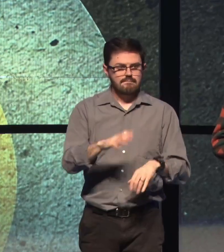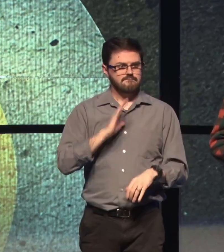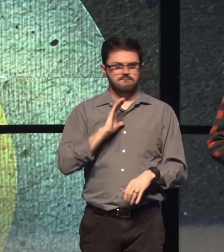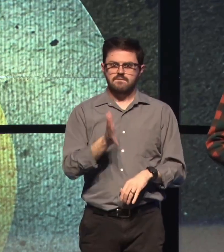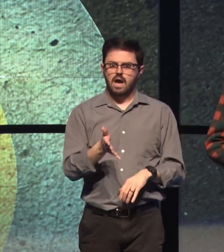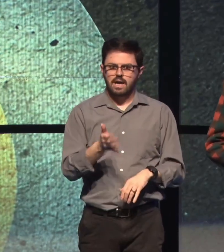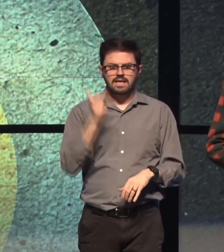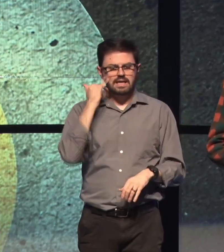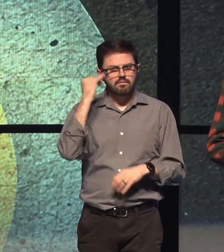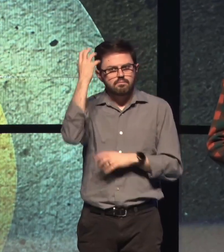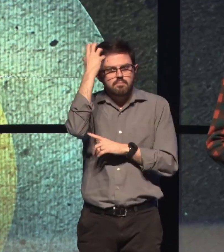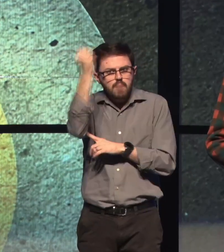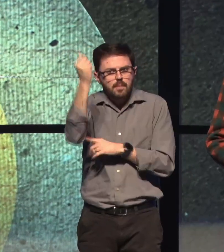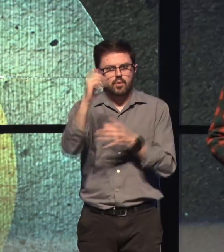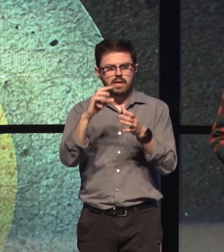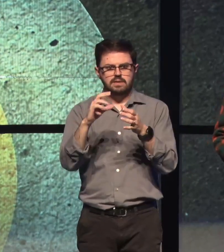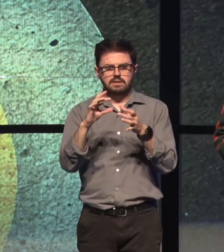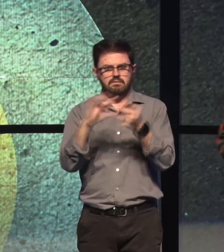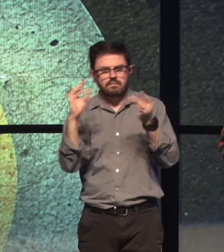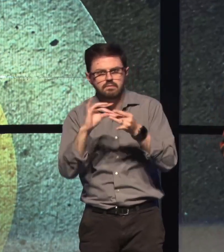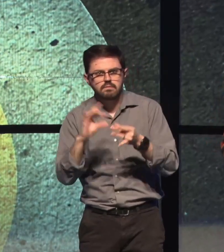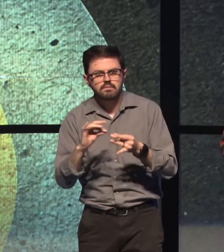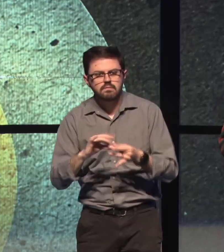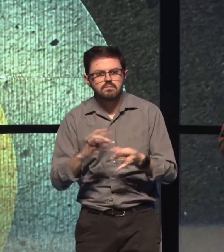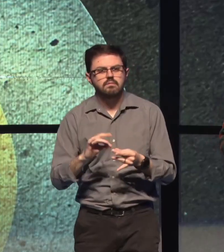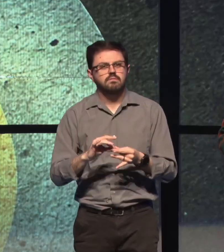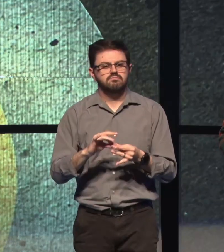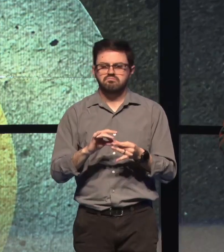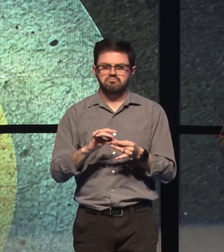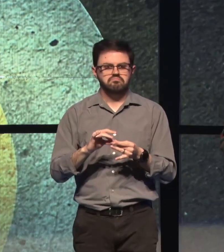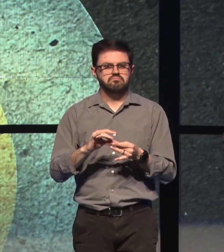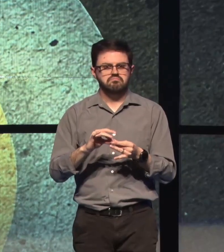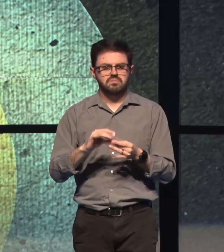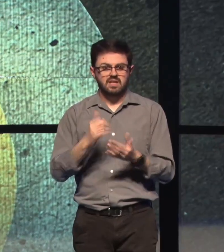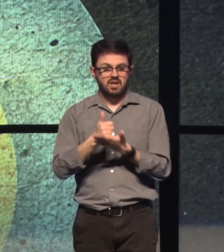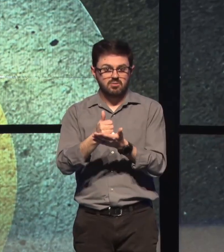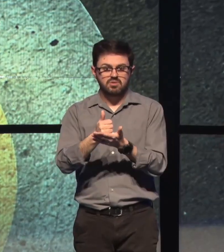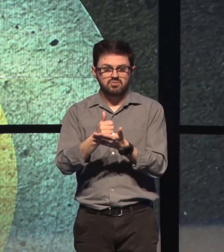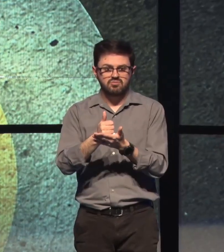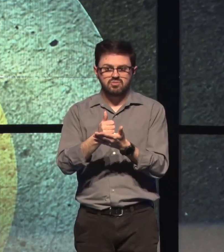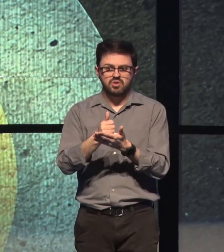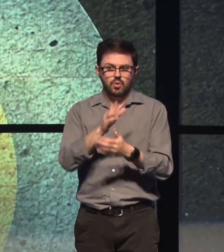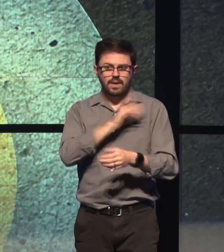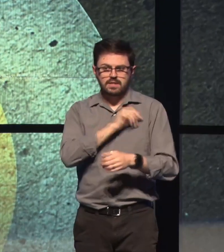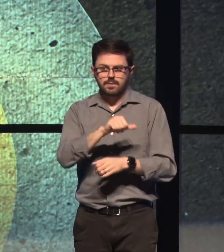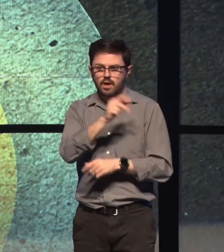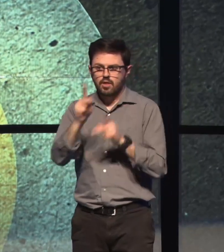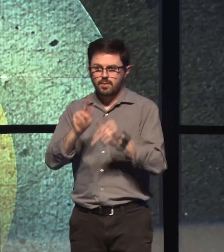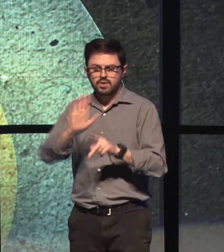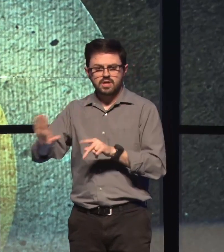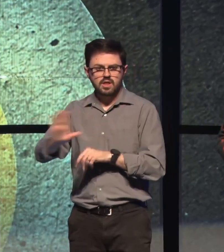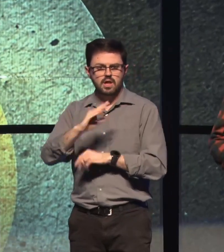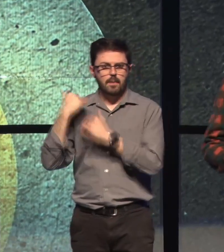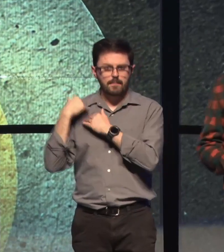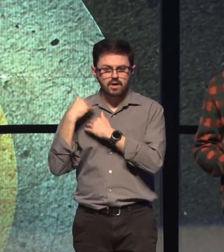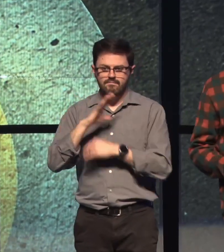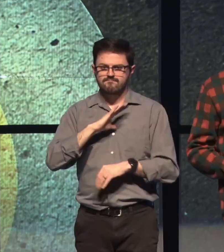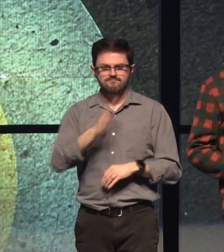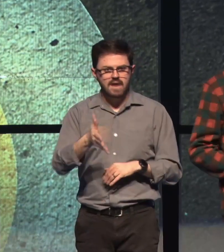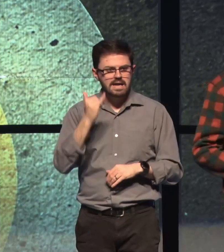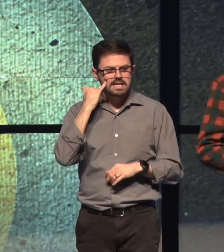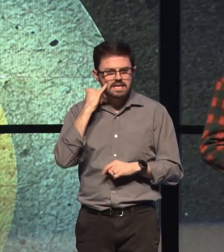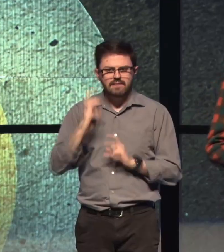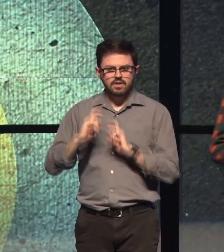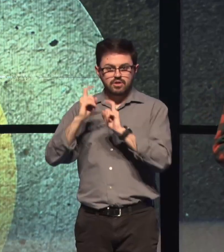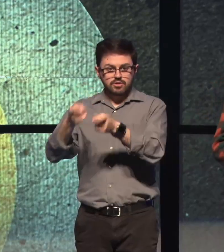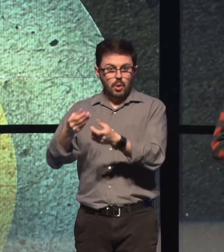If memorizing scripture verses helps you carry one another's burdens, then I say memorize them. If giving 10% in the offering helps you carry one